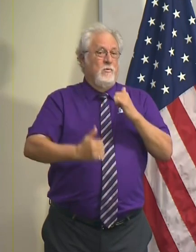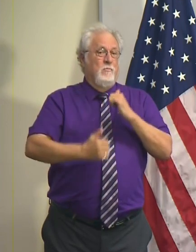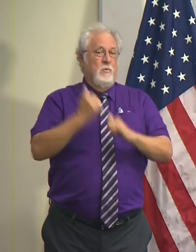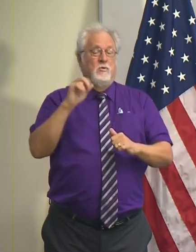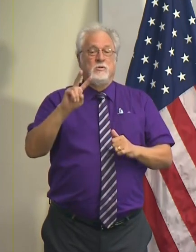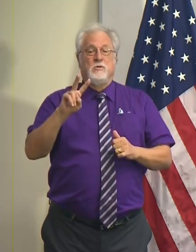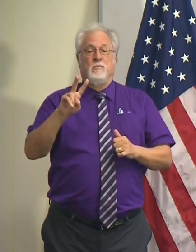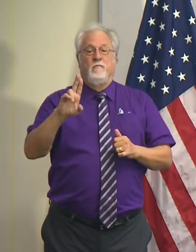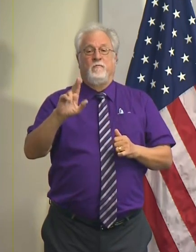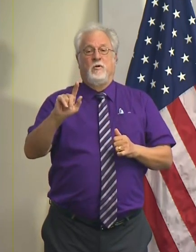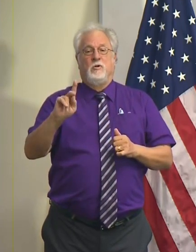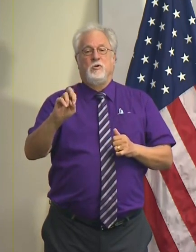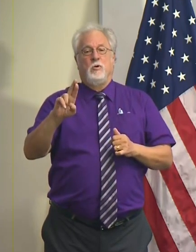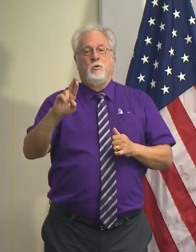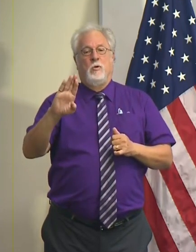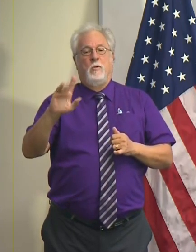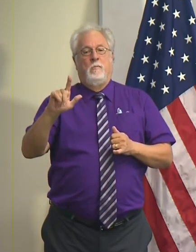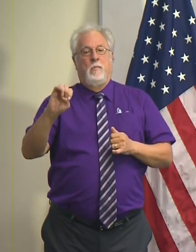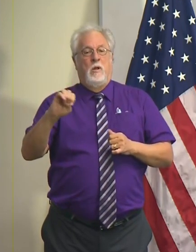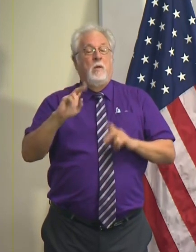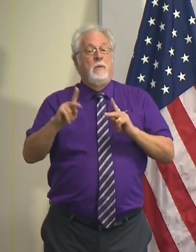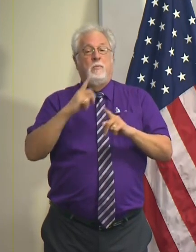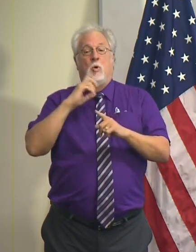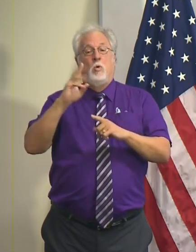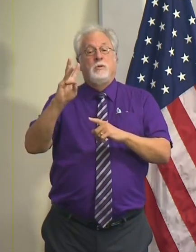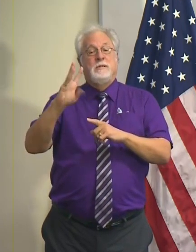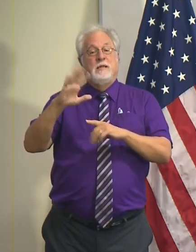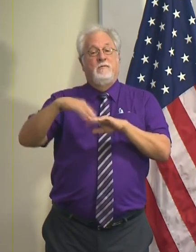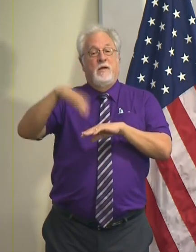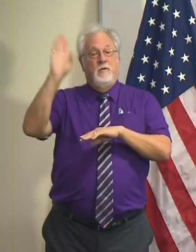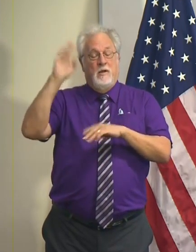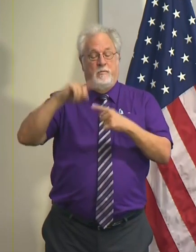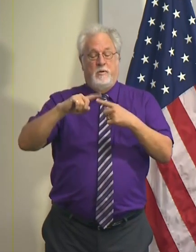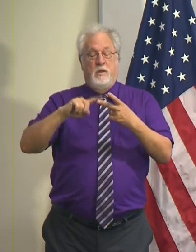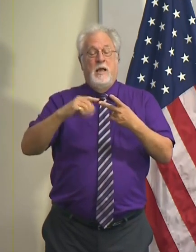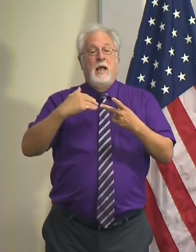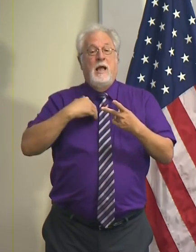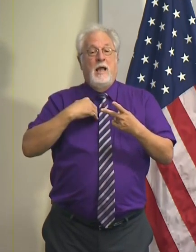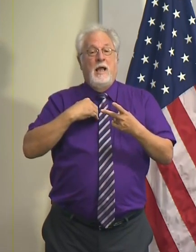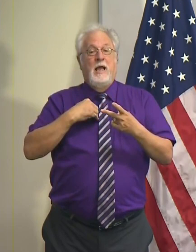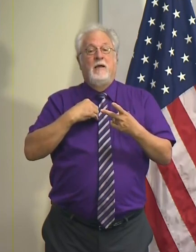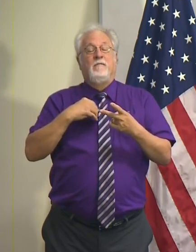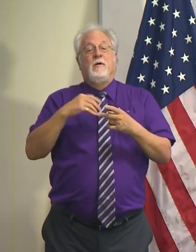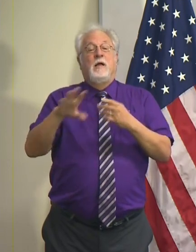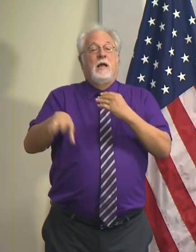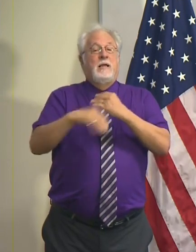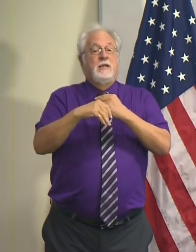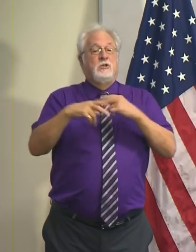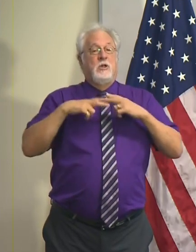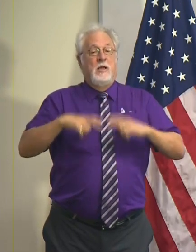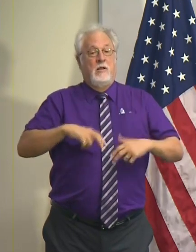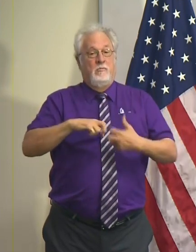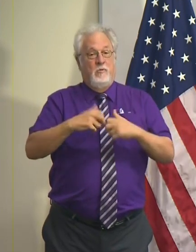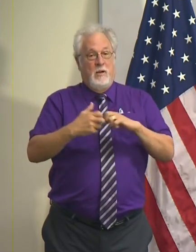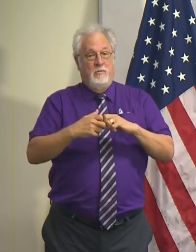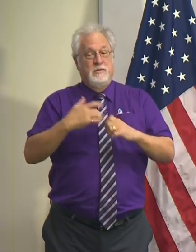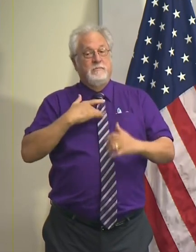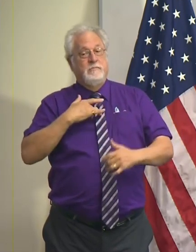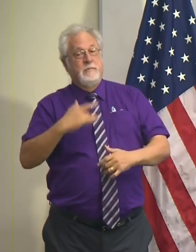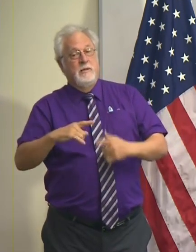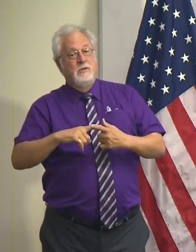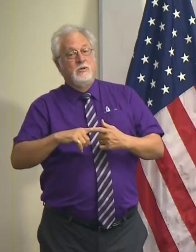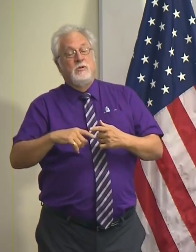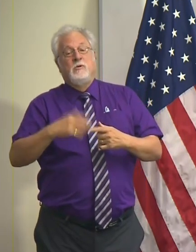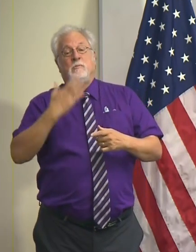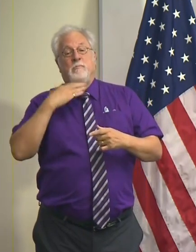vulnerable among us. Those people who are 65 and older, those people with those comorbid health conditions that predispose them to a